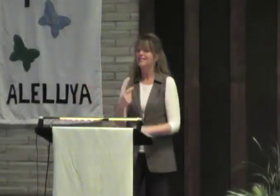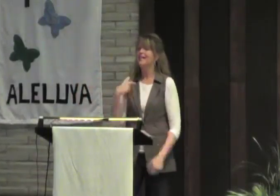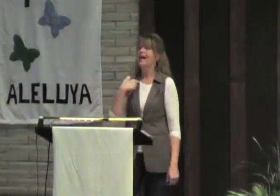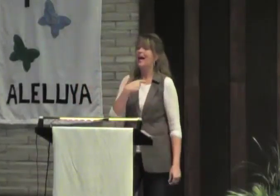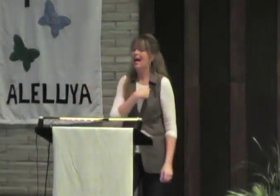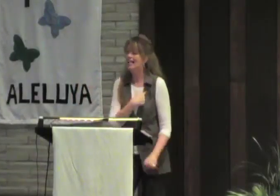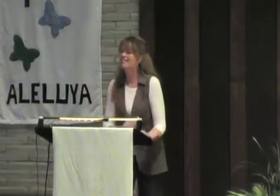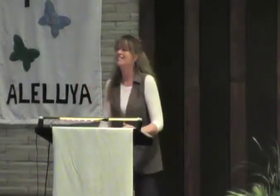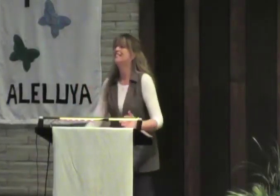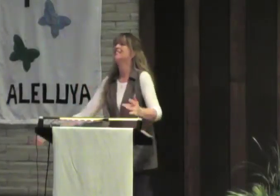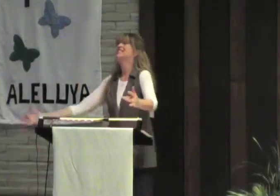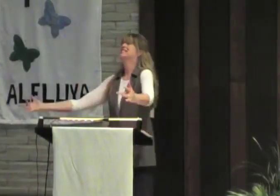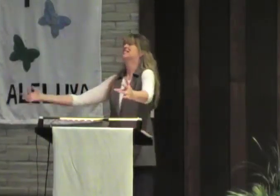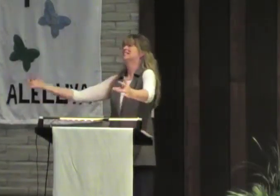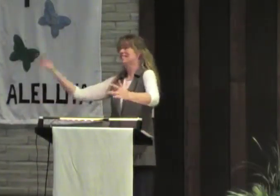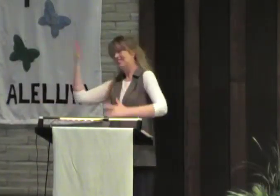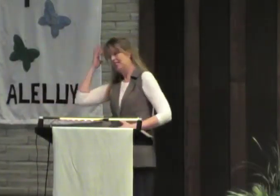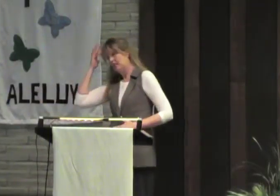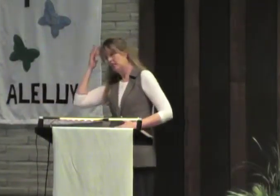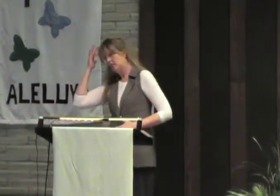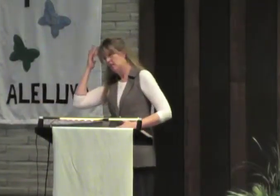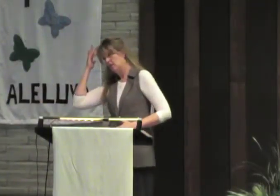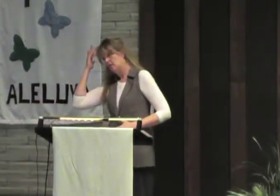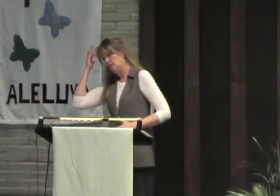So anger makes us sick.